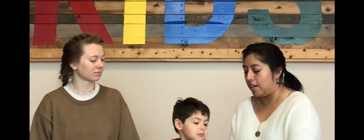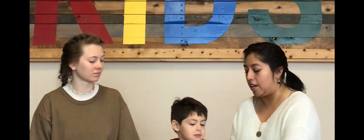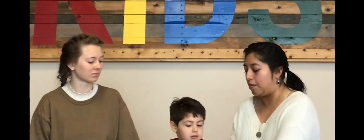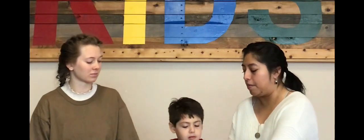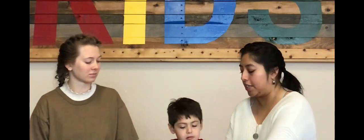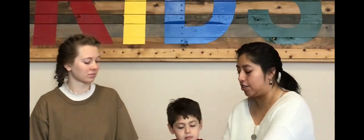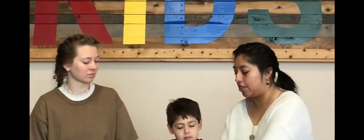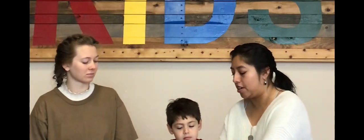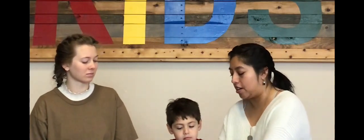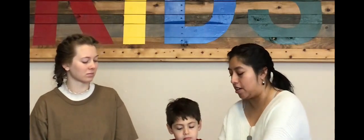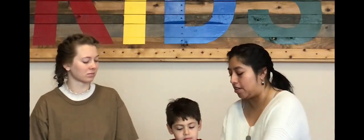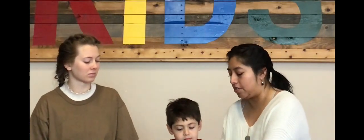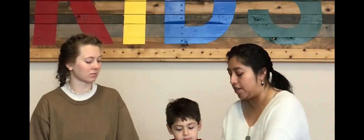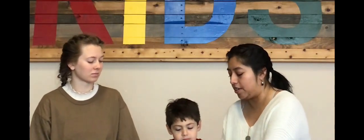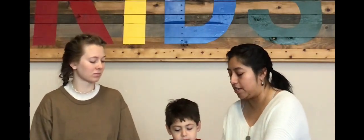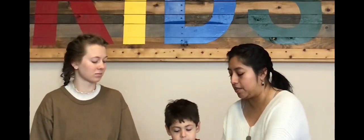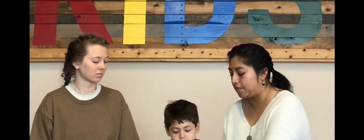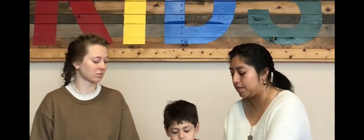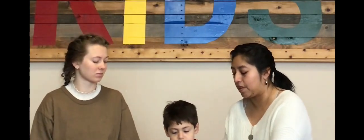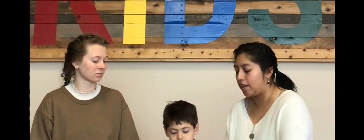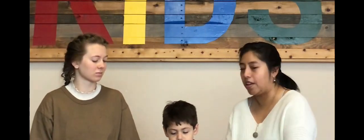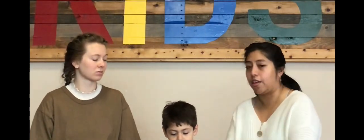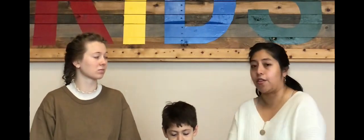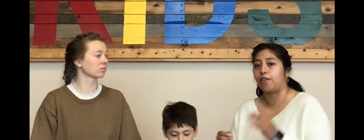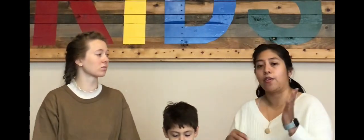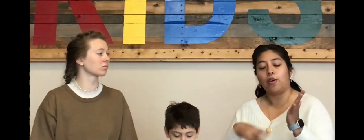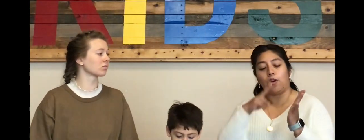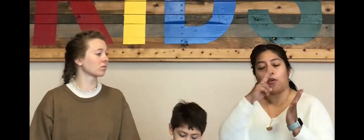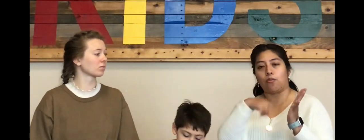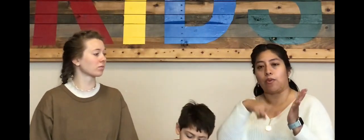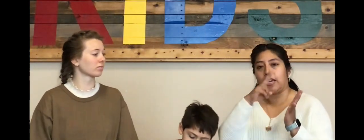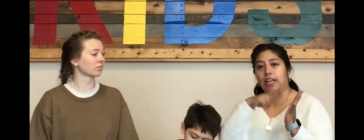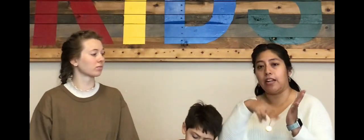a mixture of either